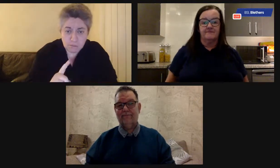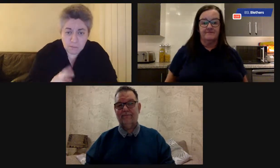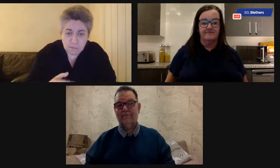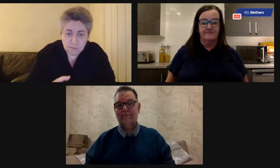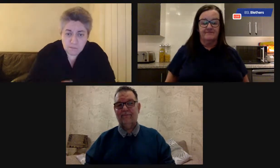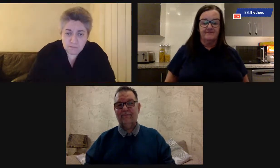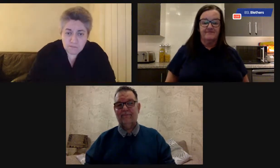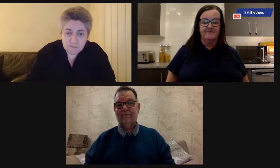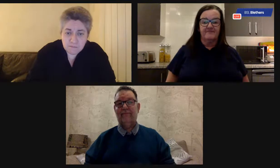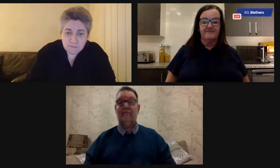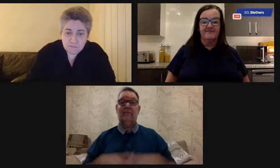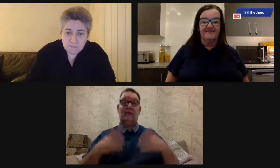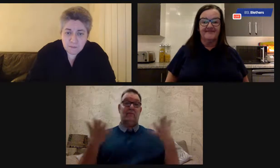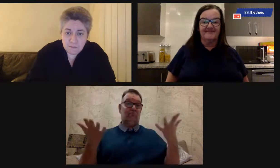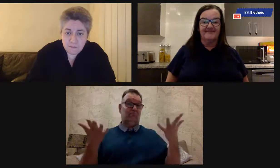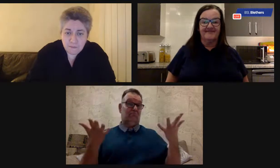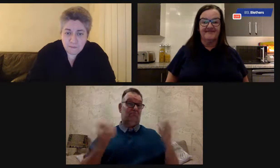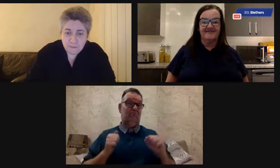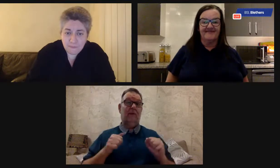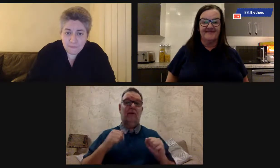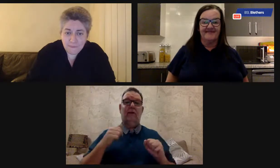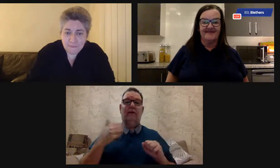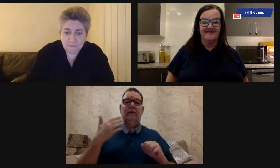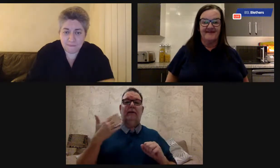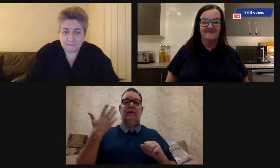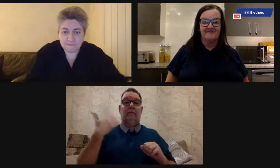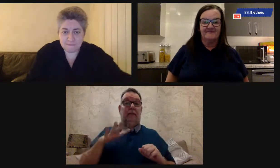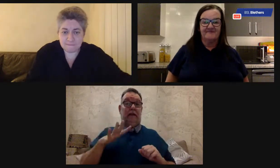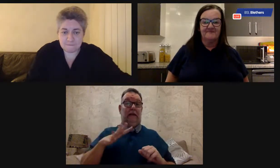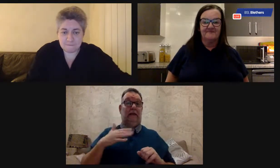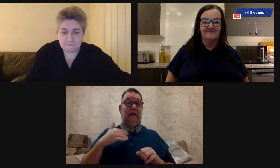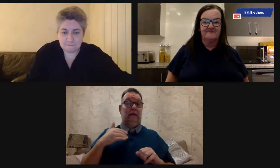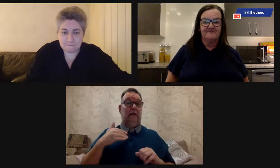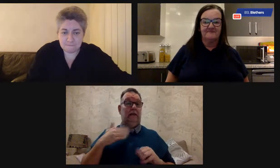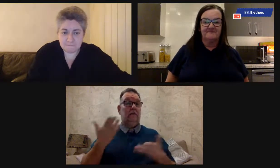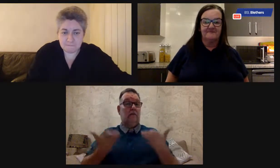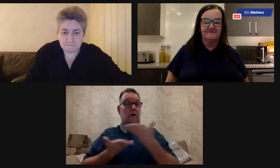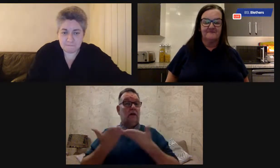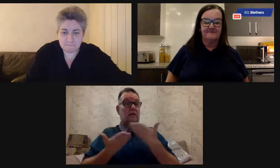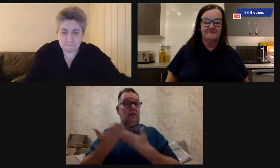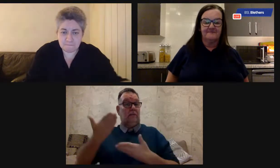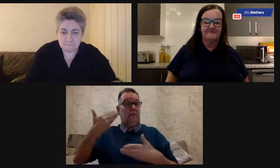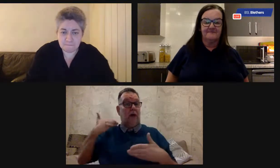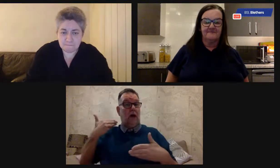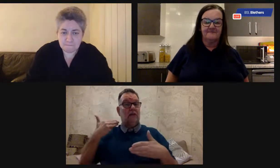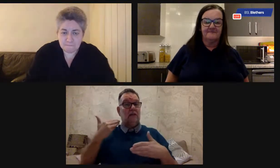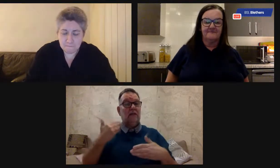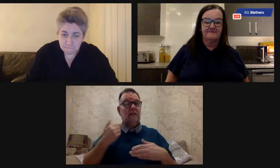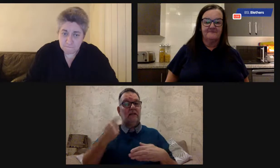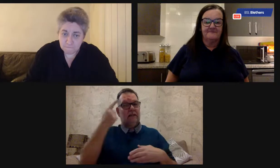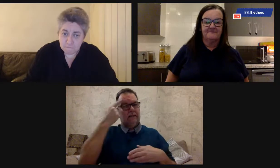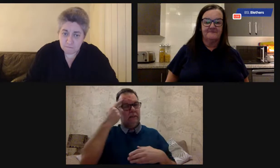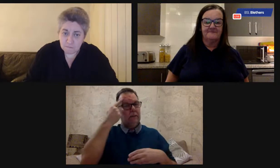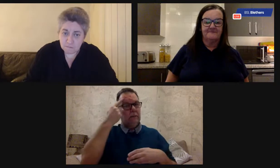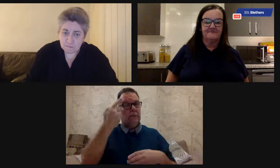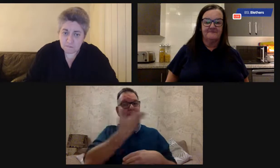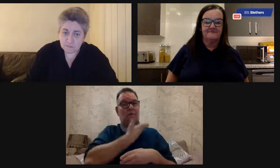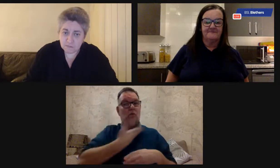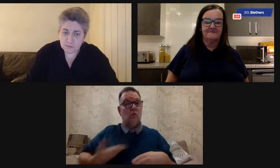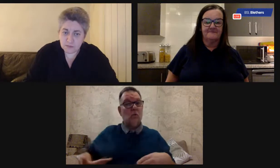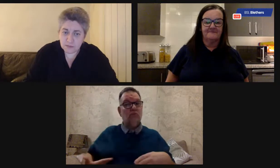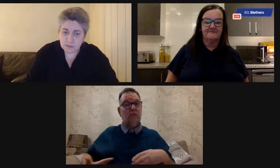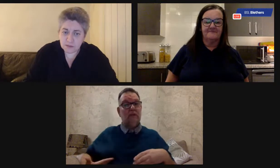slightly suggest it's only open to UK people. Well, in the past, we've had that